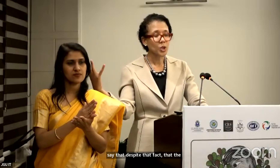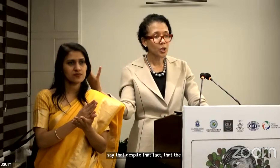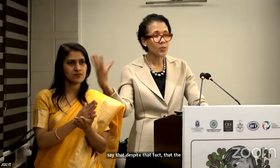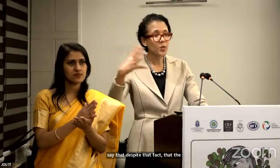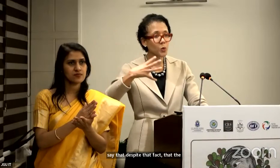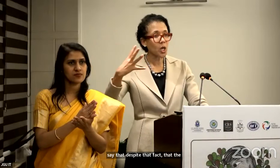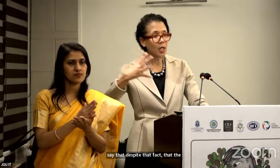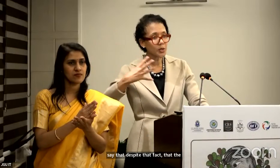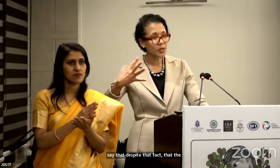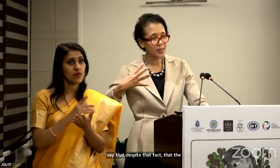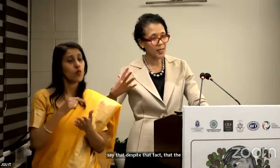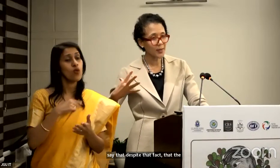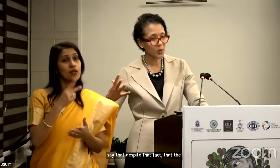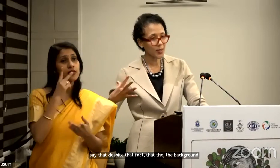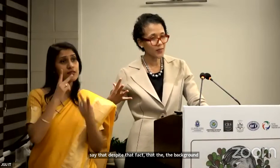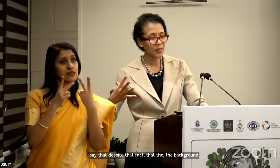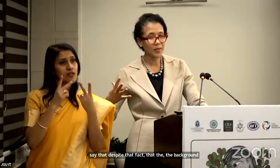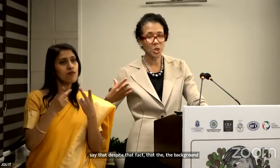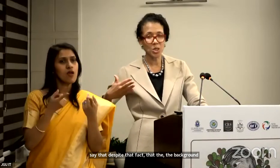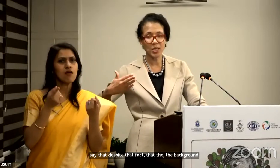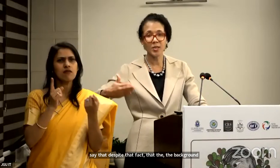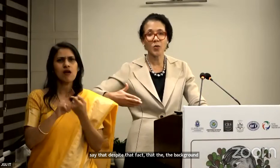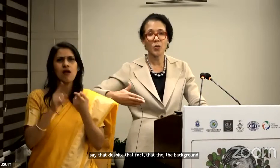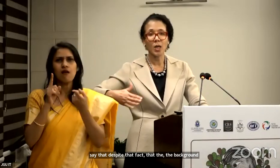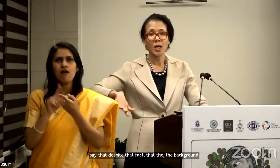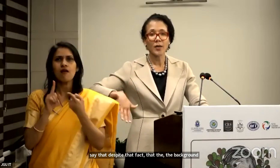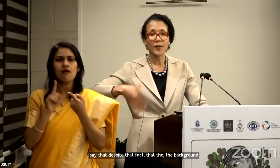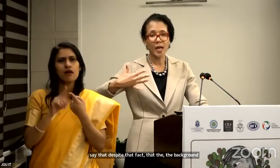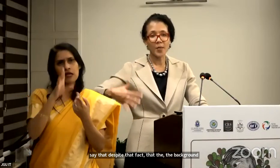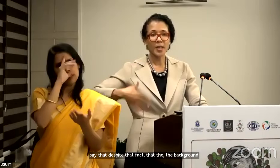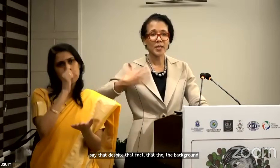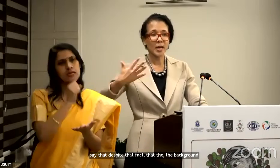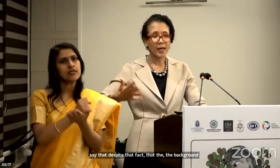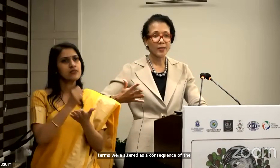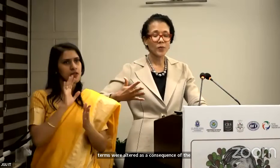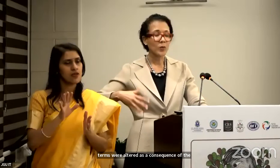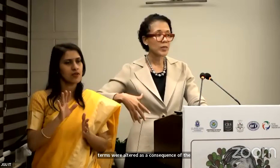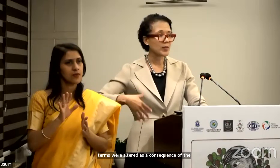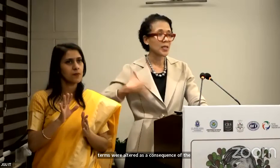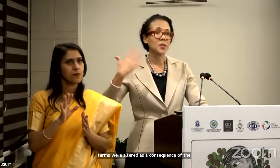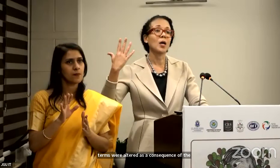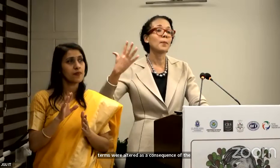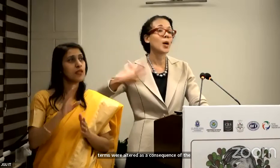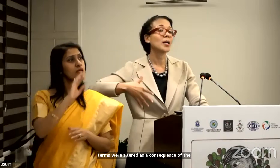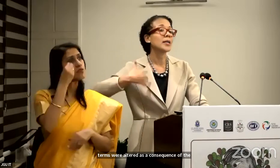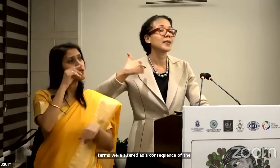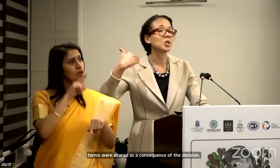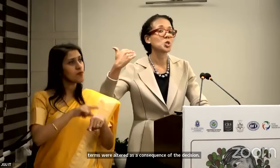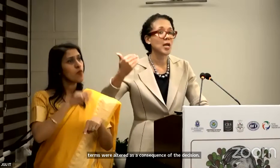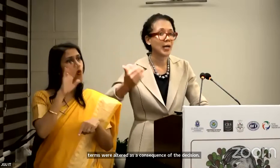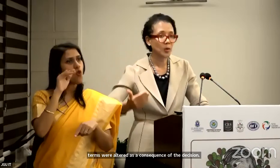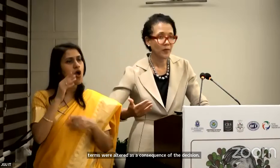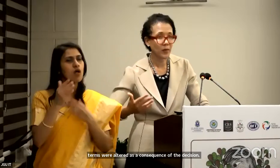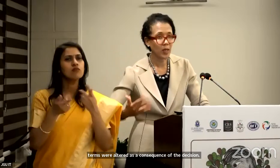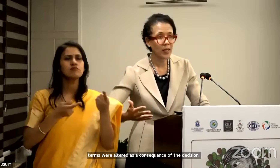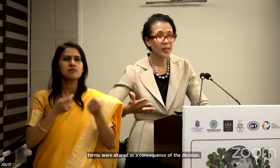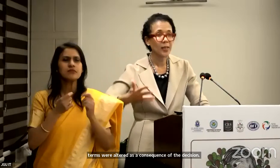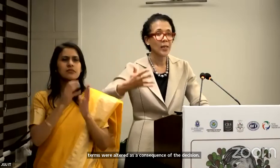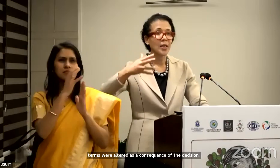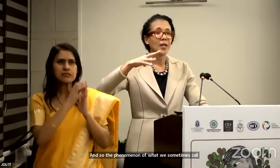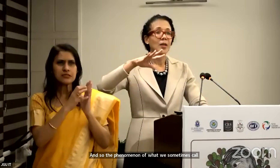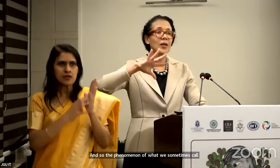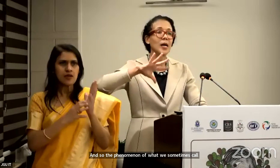background terms were altered as a consequence of the decision. And so the phenomenon of what we sometimes call bargaining in the shadow of the